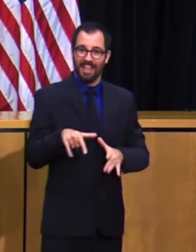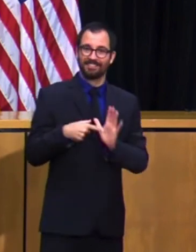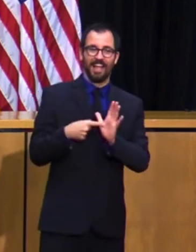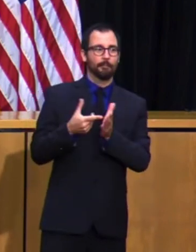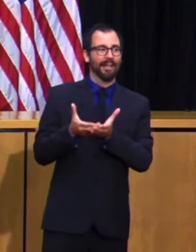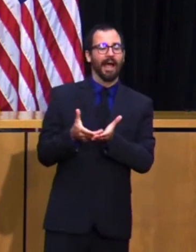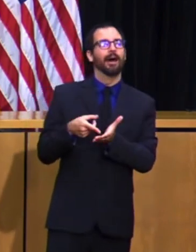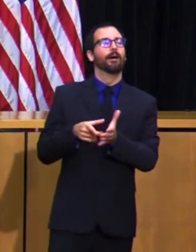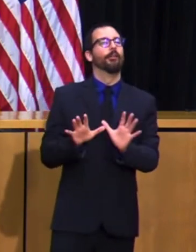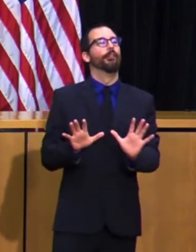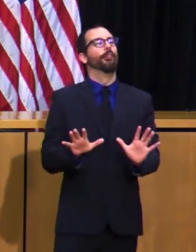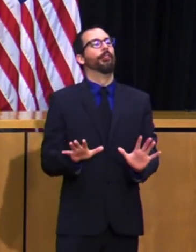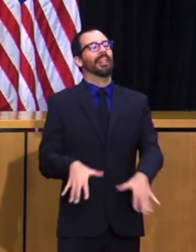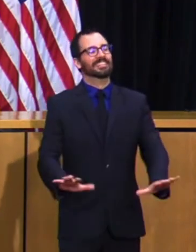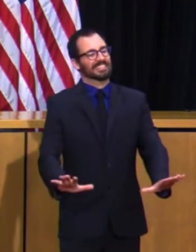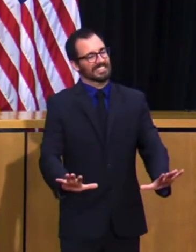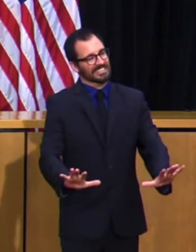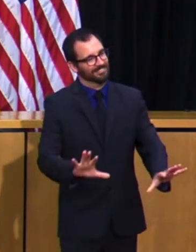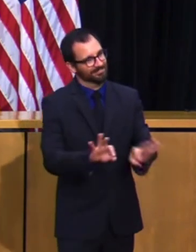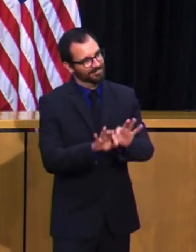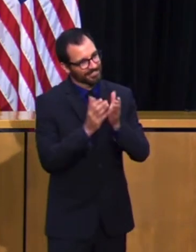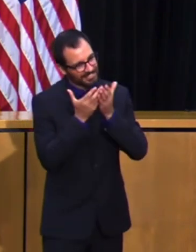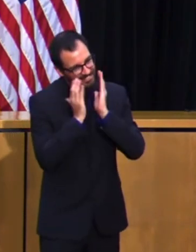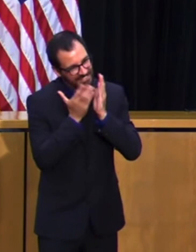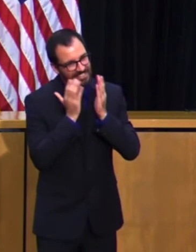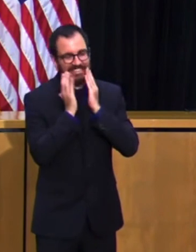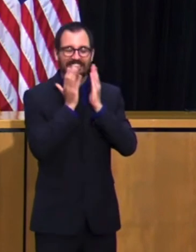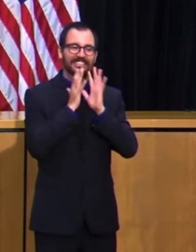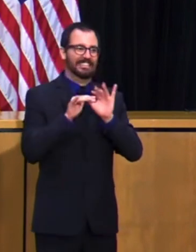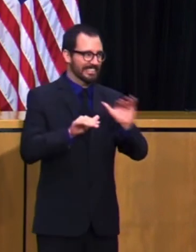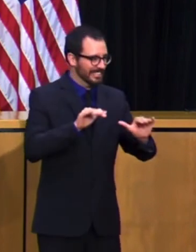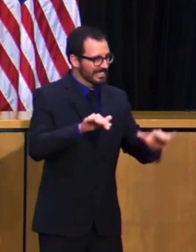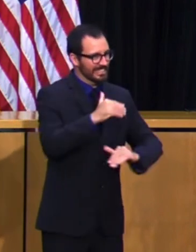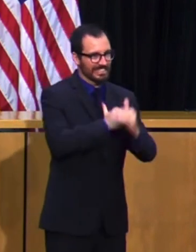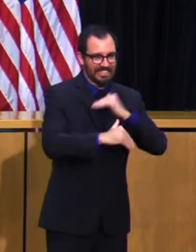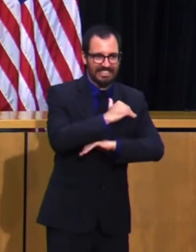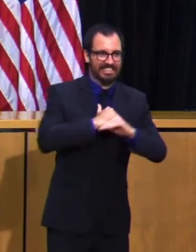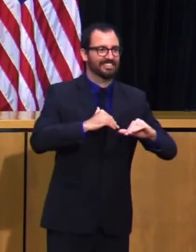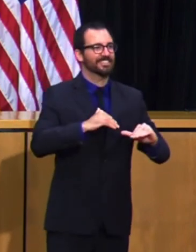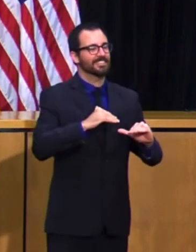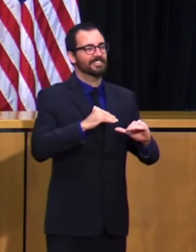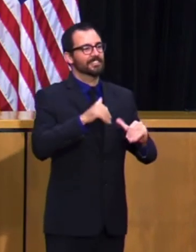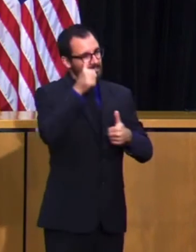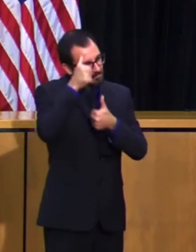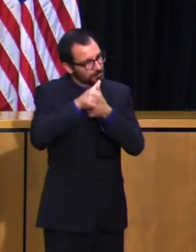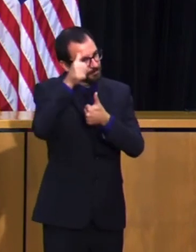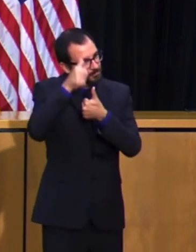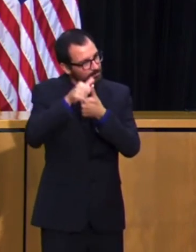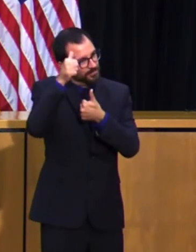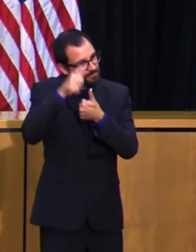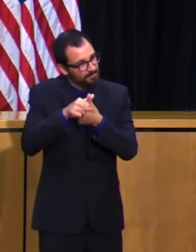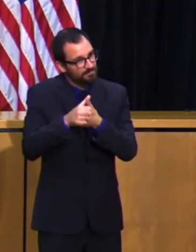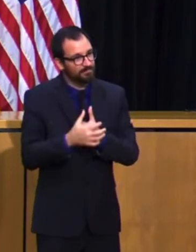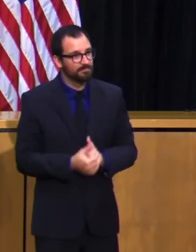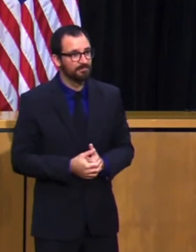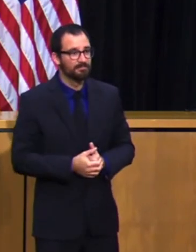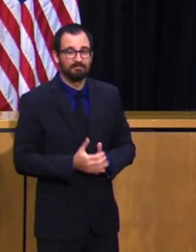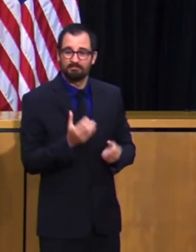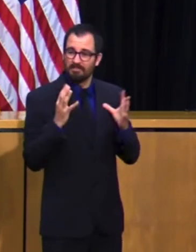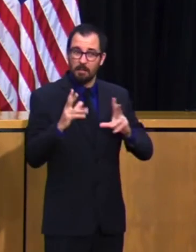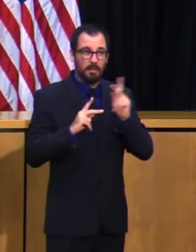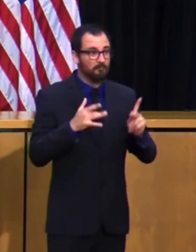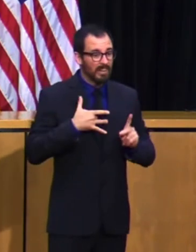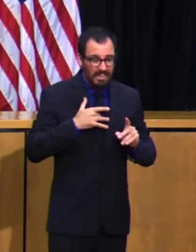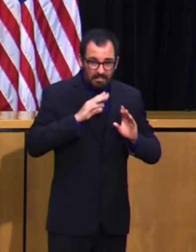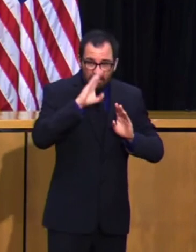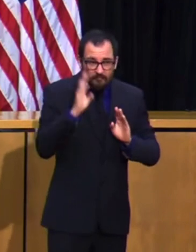significant portion of the population that is asymptomatic, both those who never show symptoms and those who don't show symptoms for the first 4